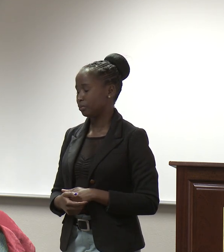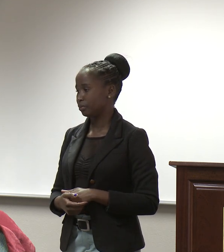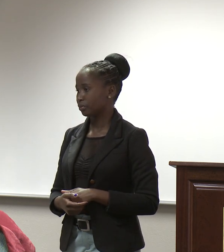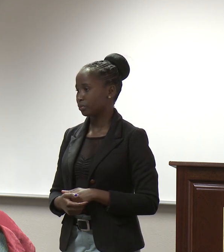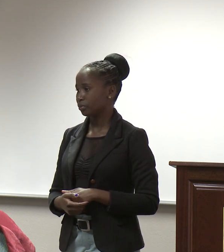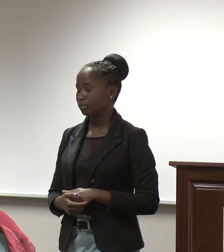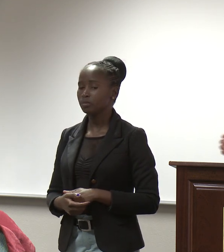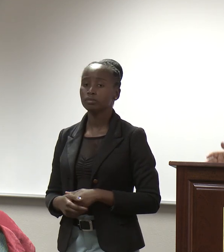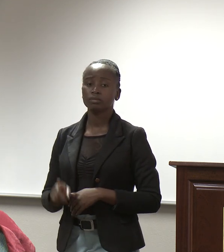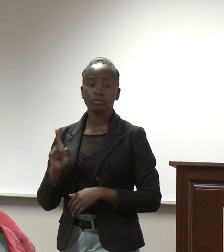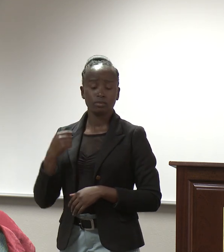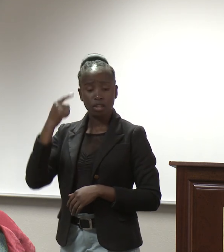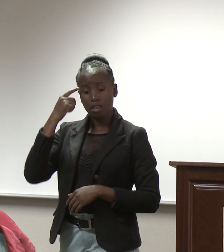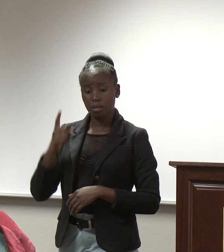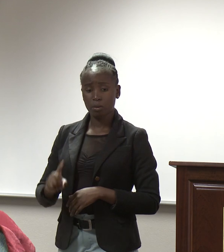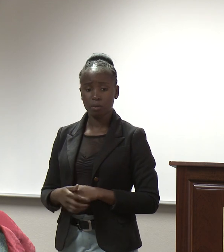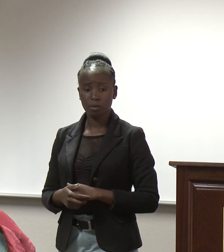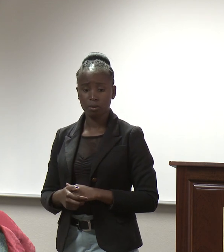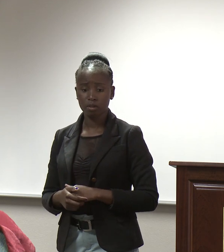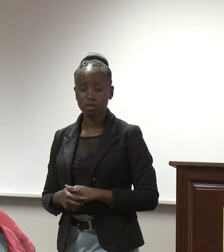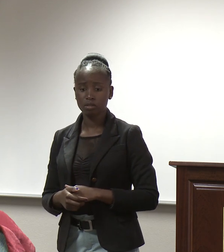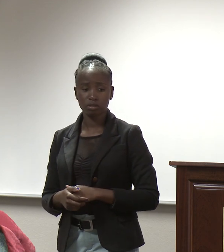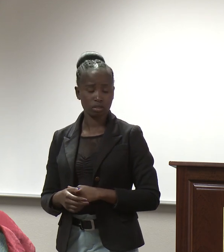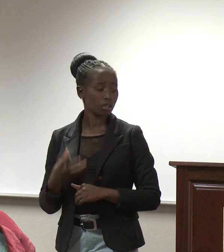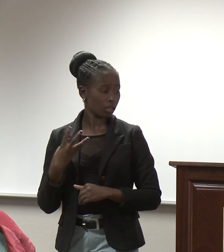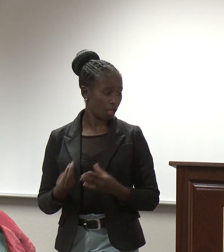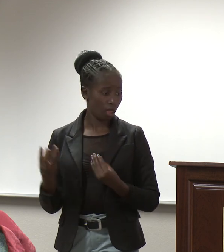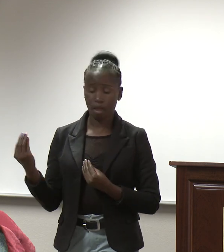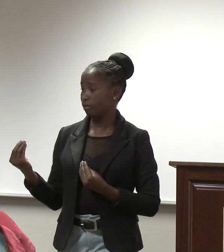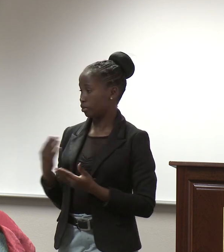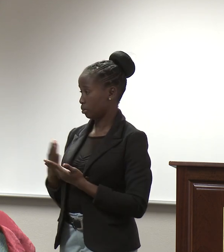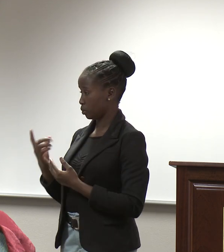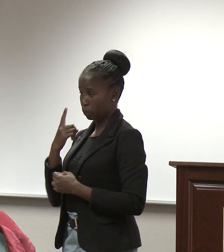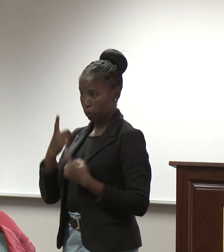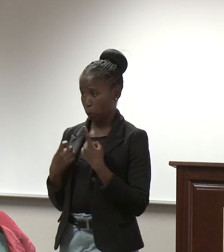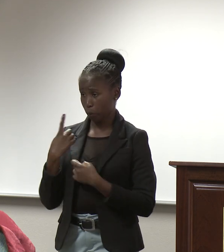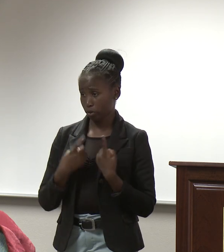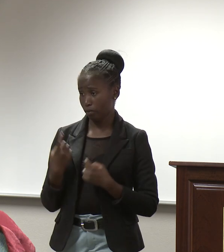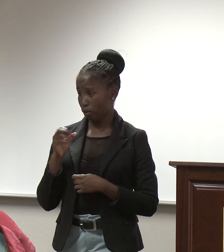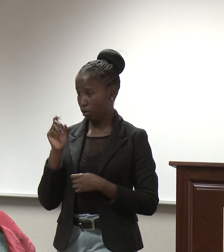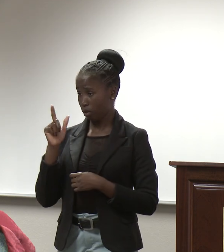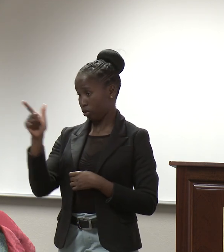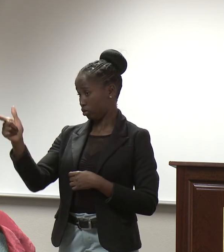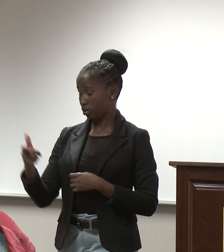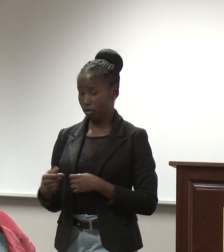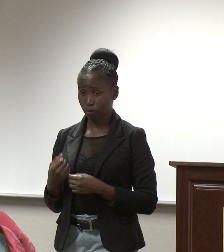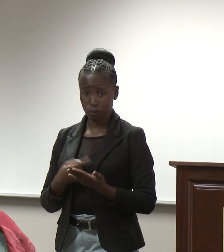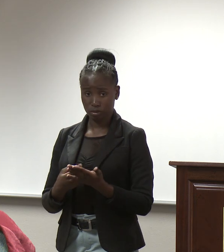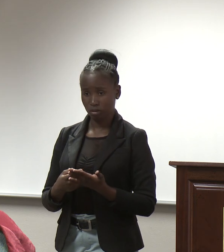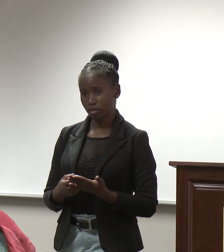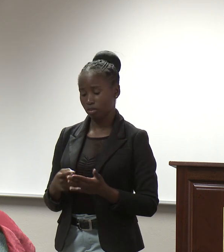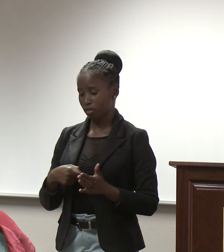we have now the two questions that I leave open for a later discussion, later in the week,